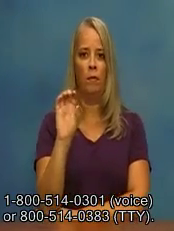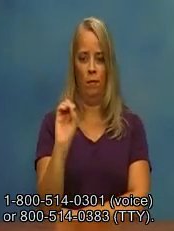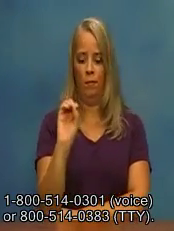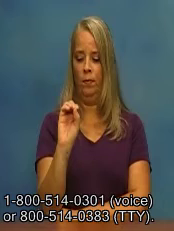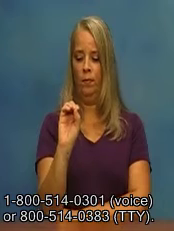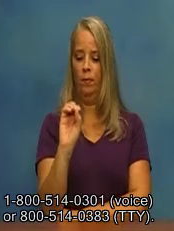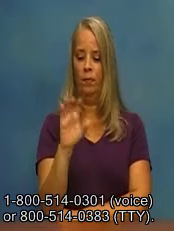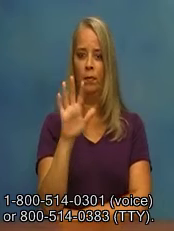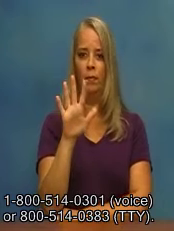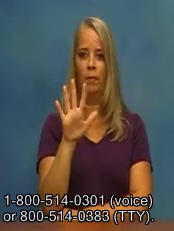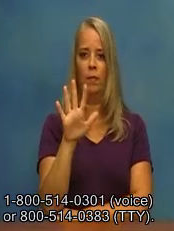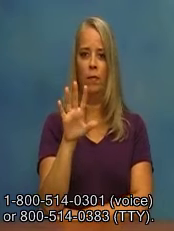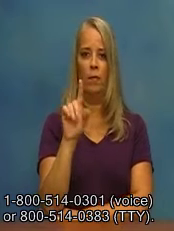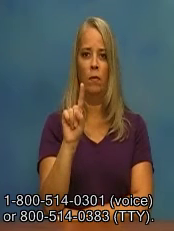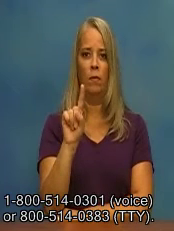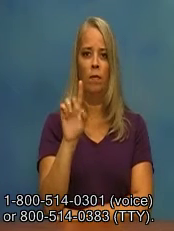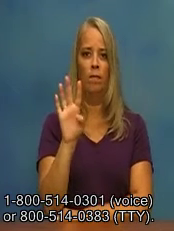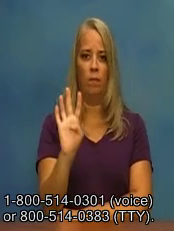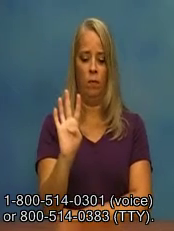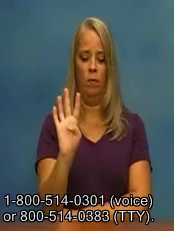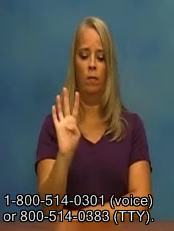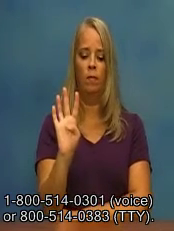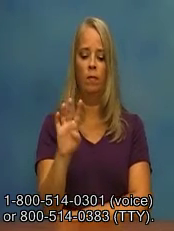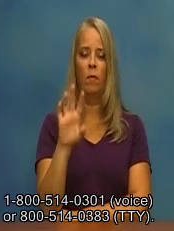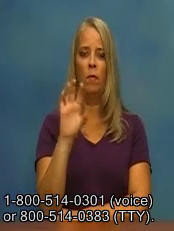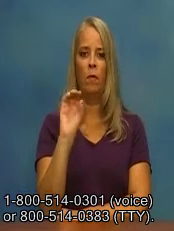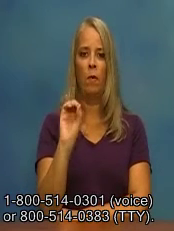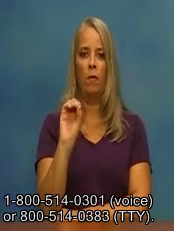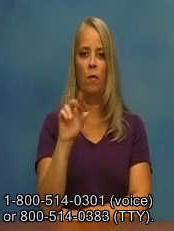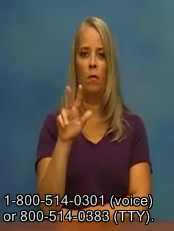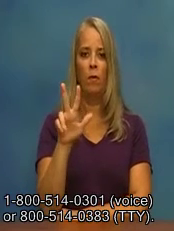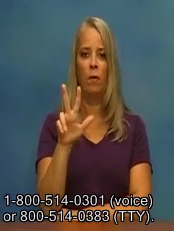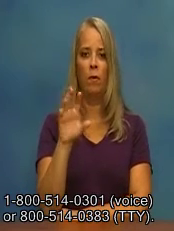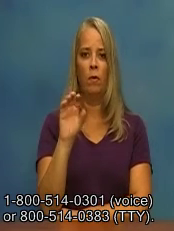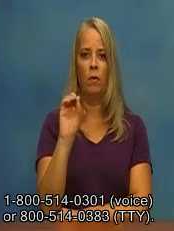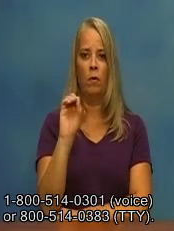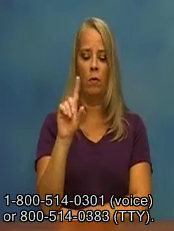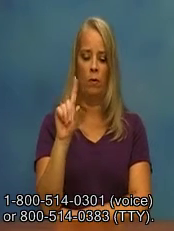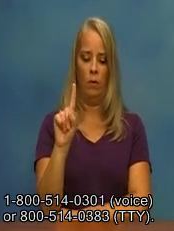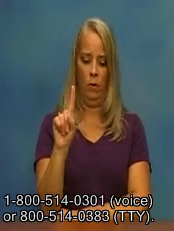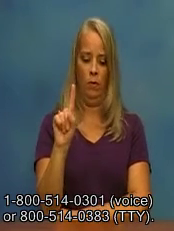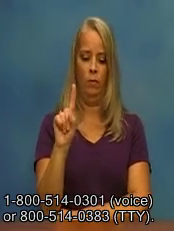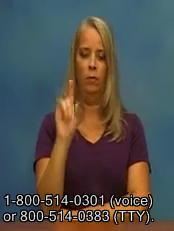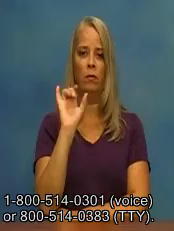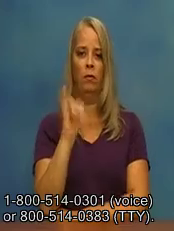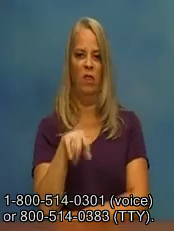-514-0301 Voice Line